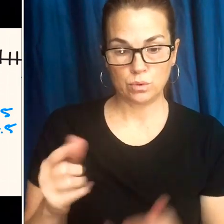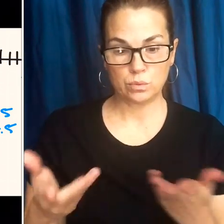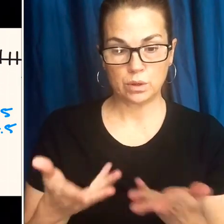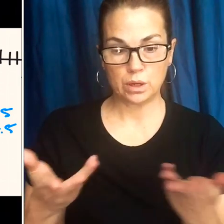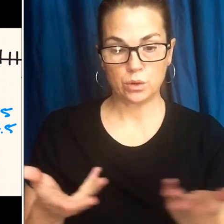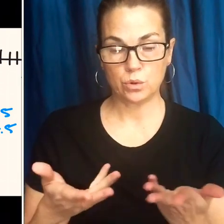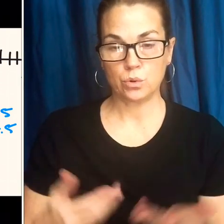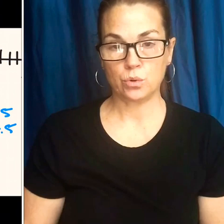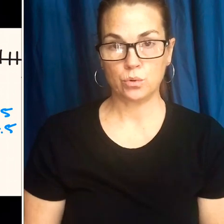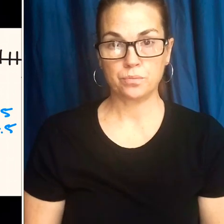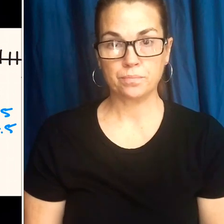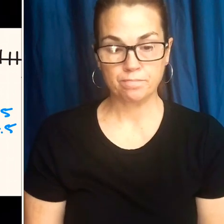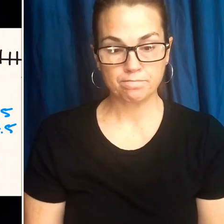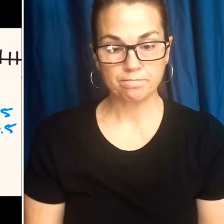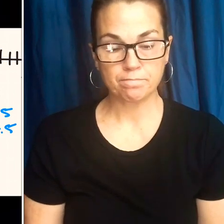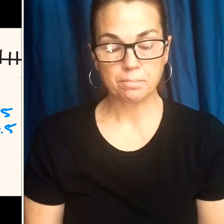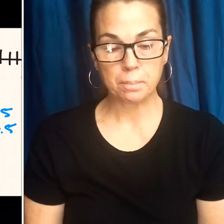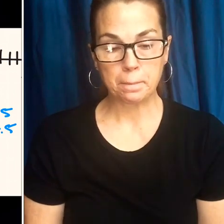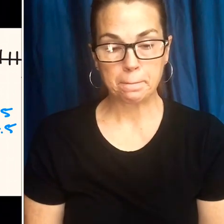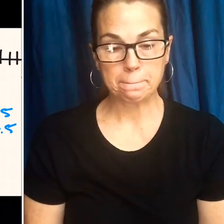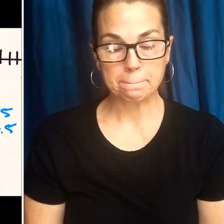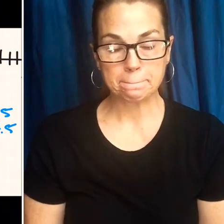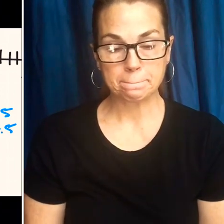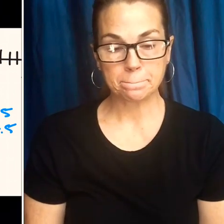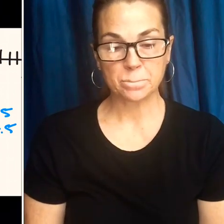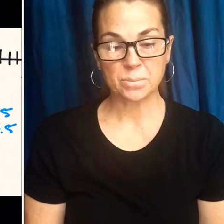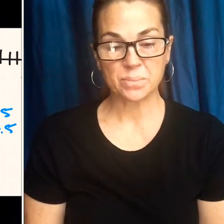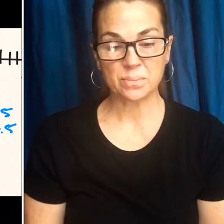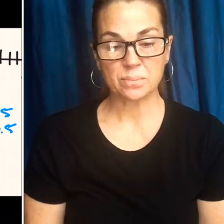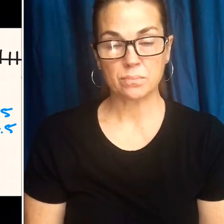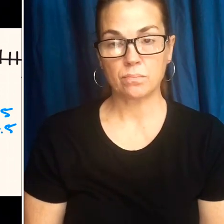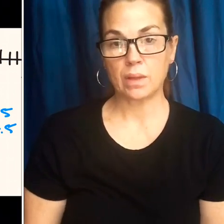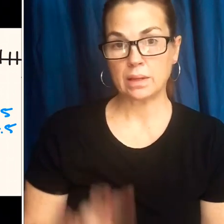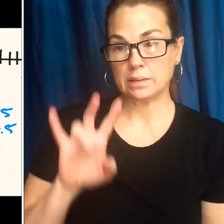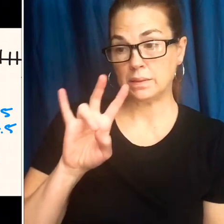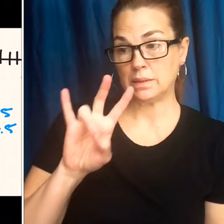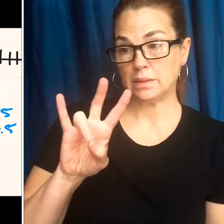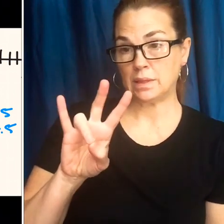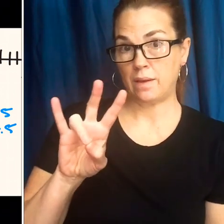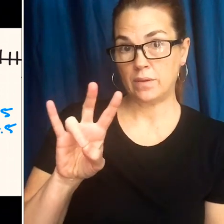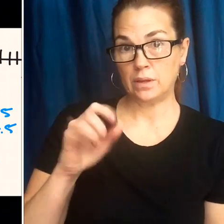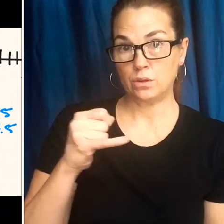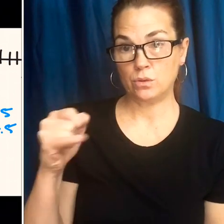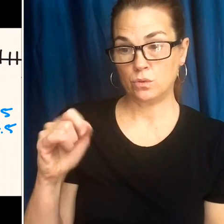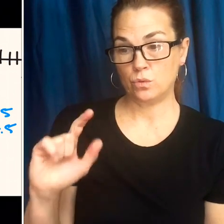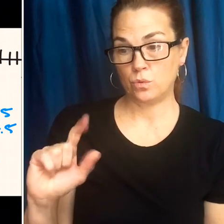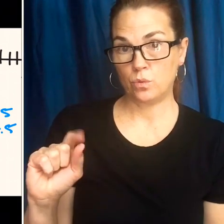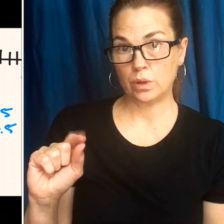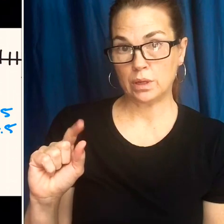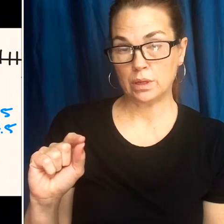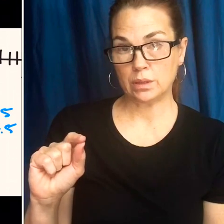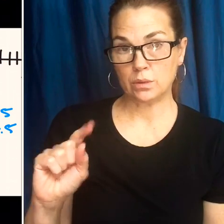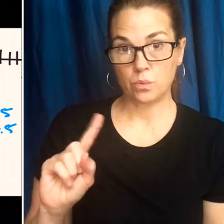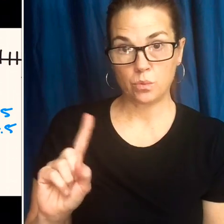right here, 2 spaces later, 2 spaces further to the right, since it is greater